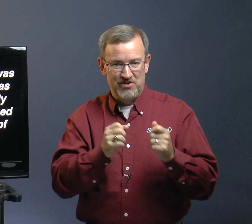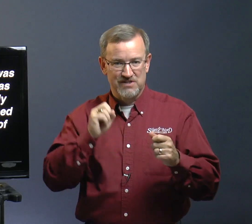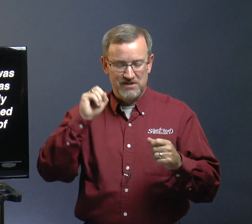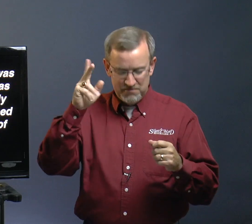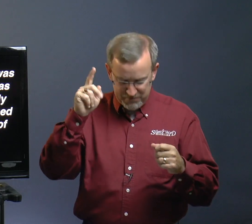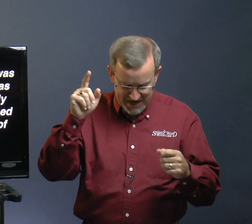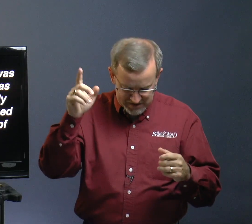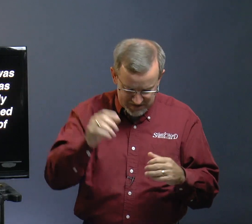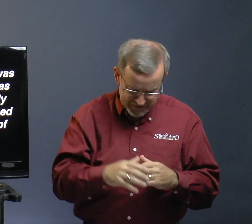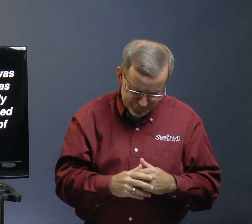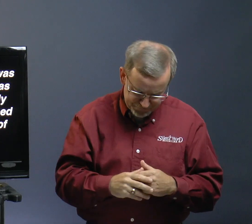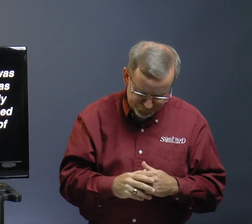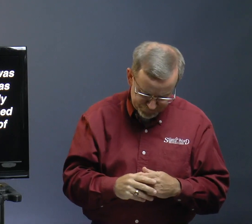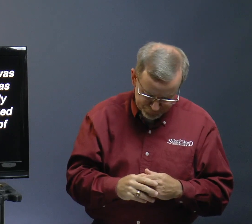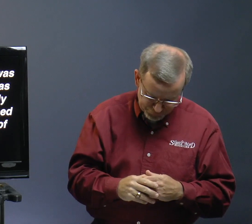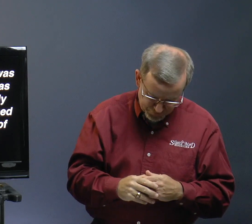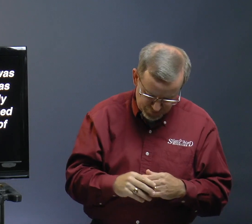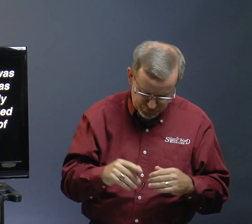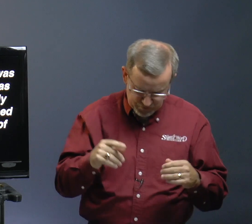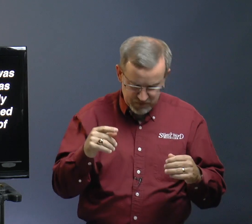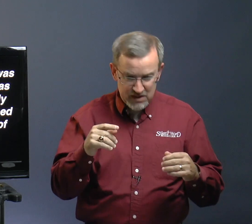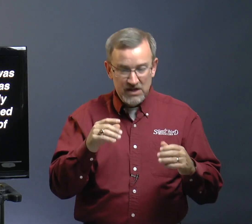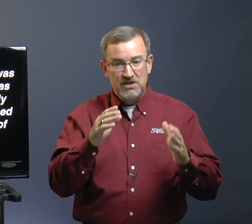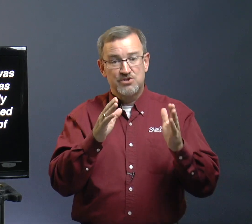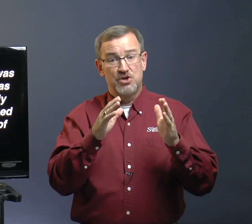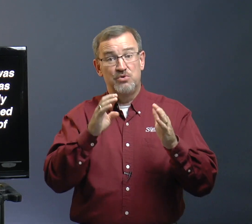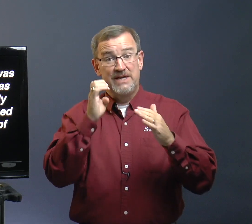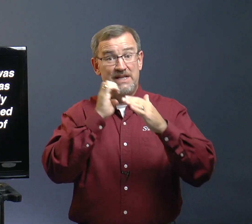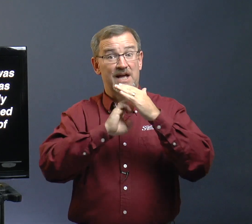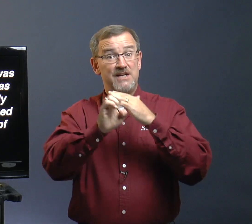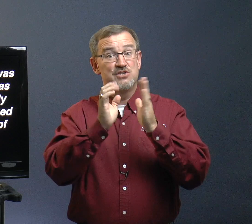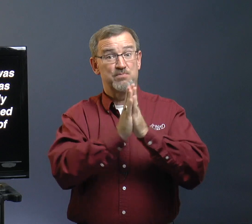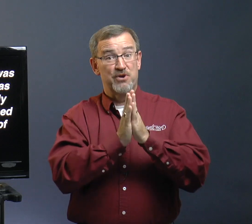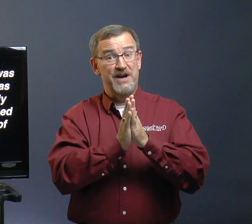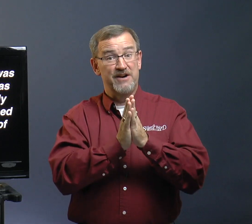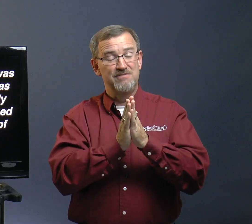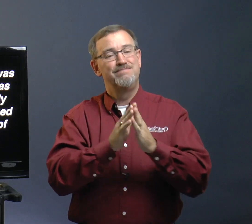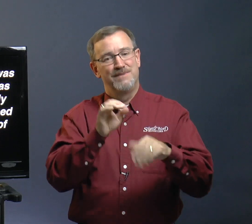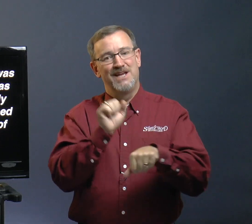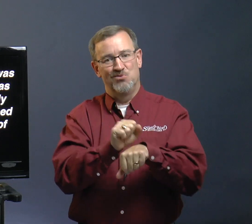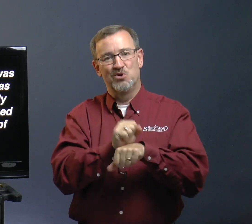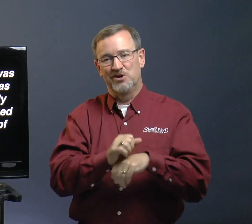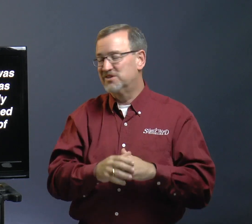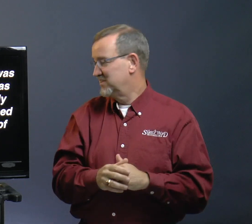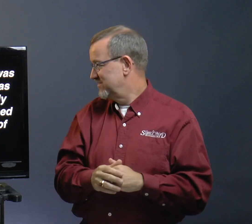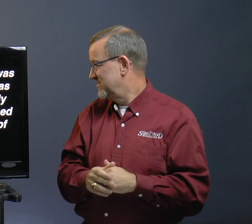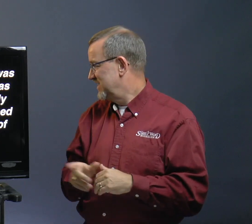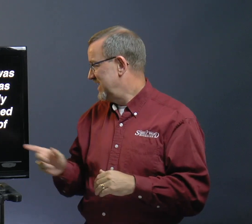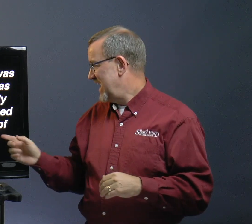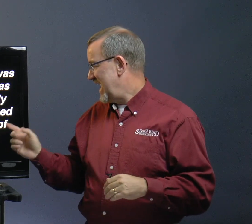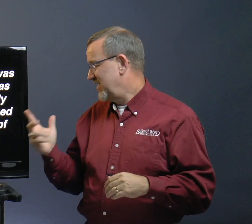us back to him. So Elijah's prayer, it worked. And for